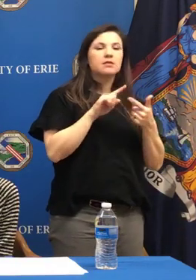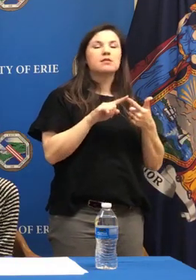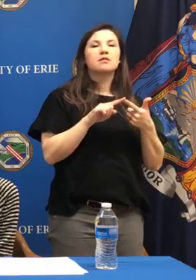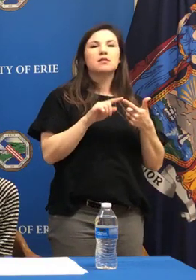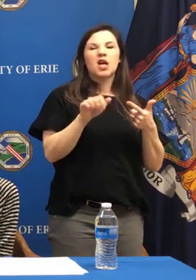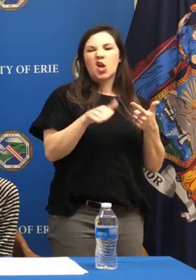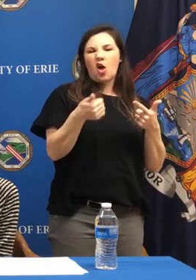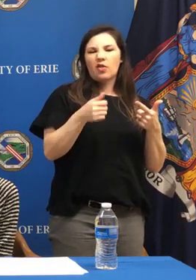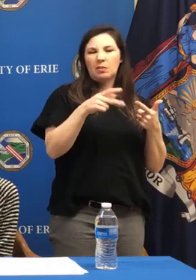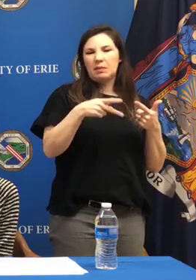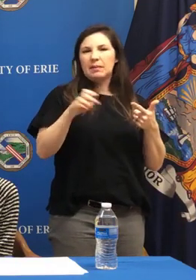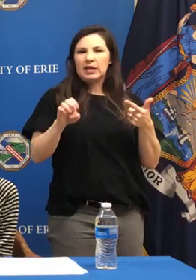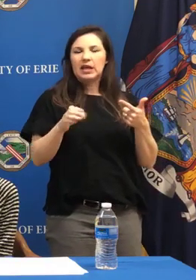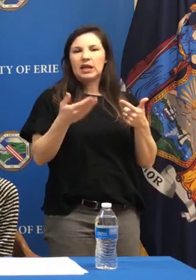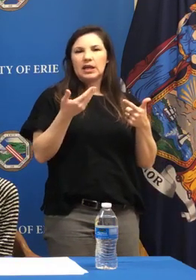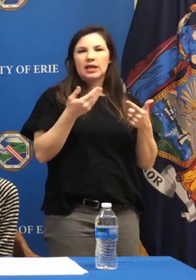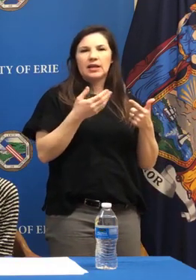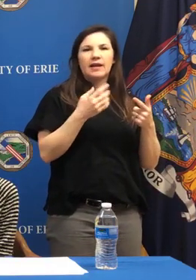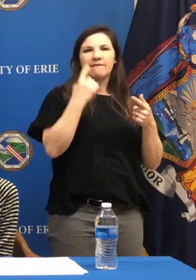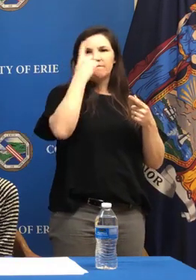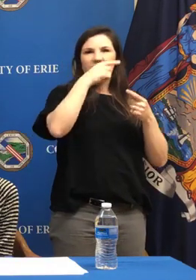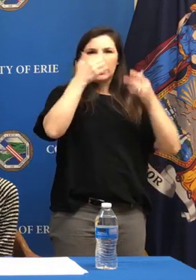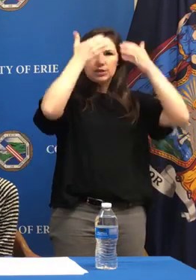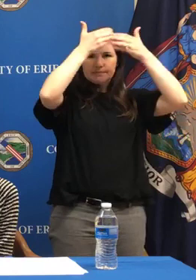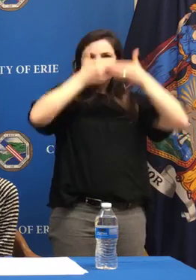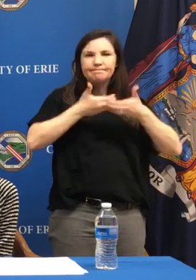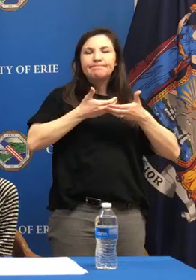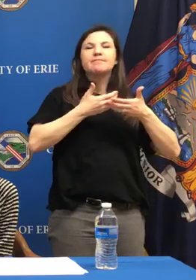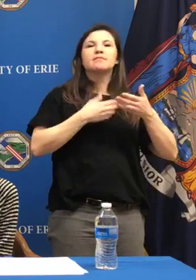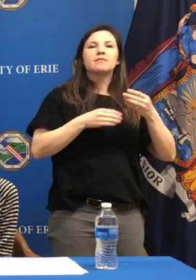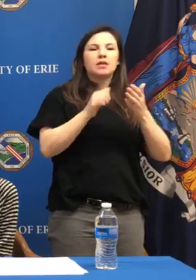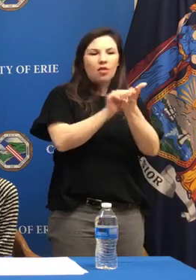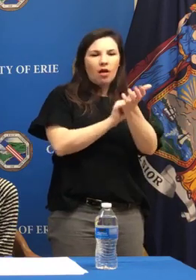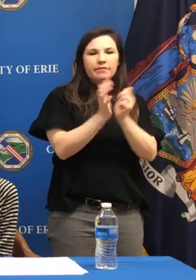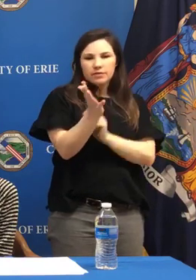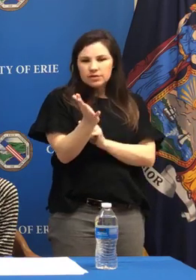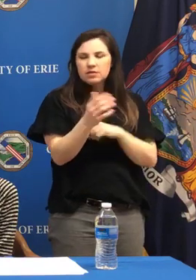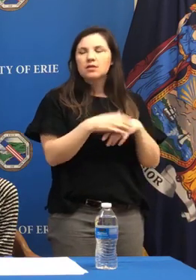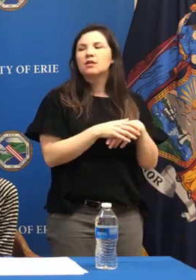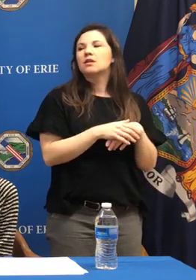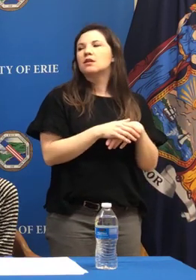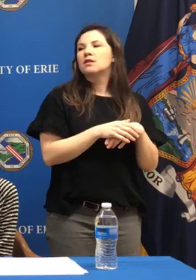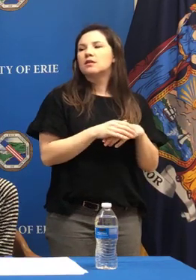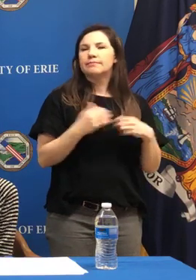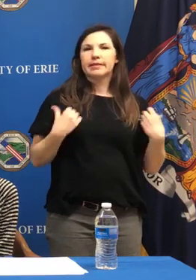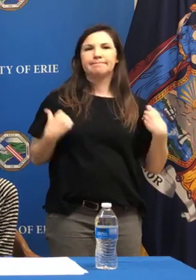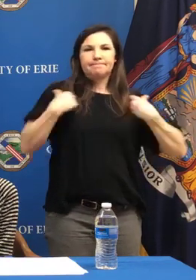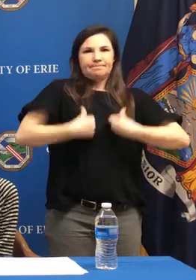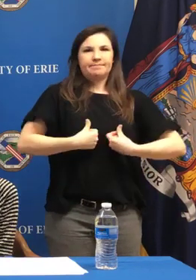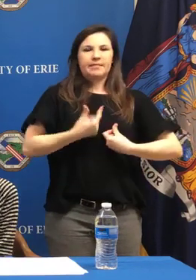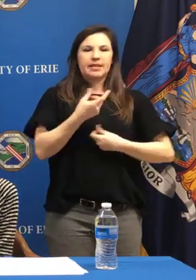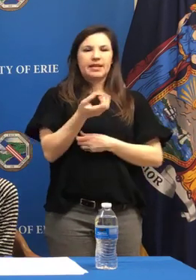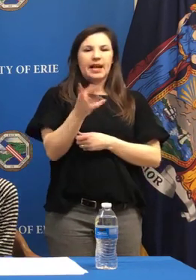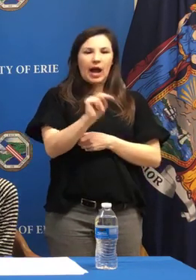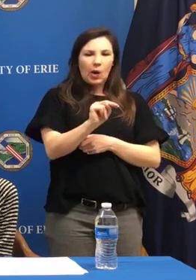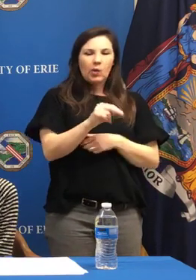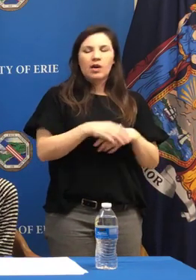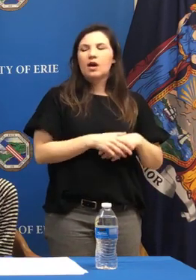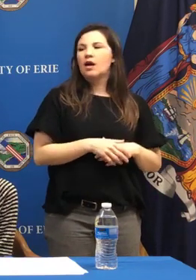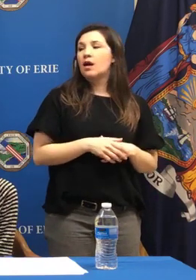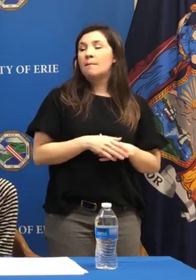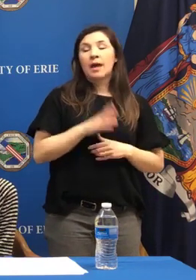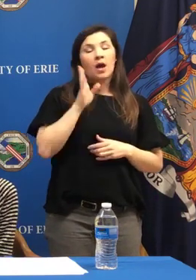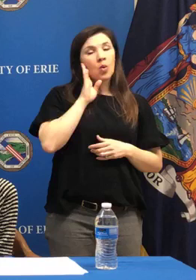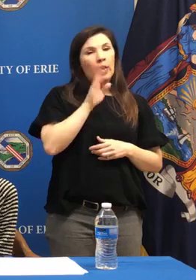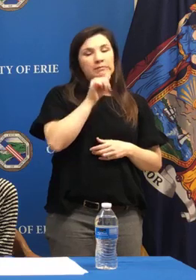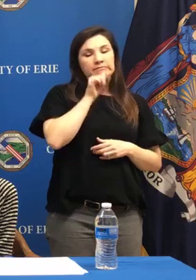other PPE equipment like face shields, more gloves, more gowns. As we said, it's going to be a long